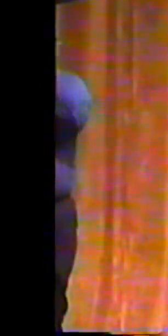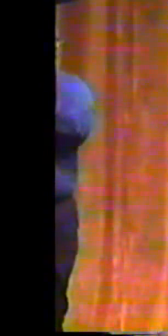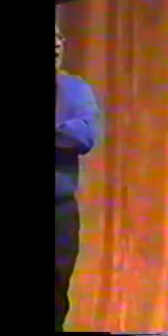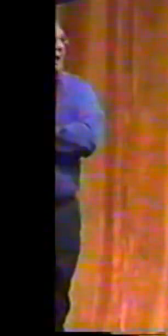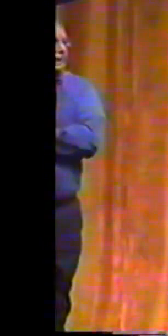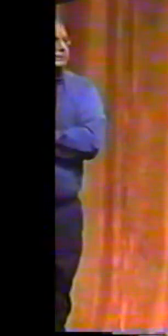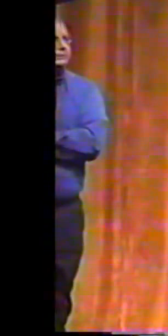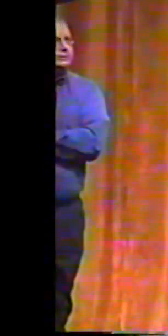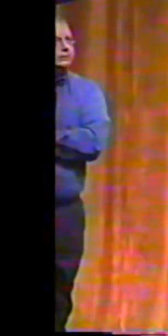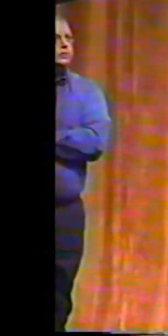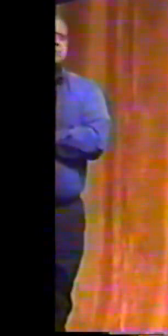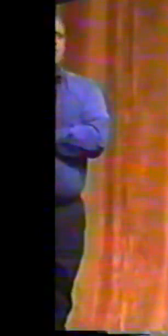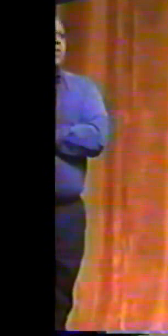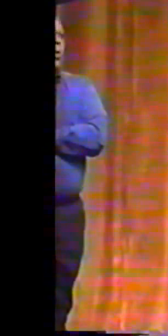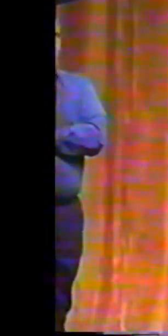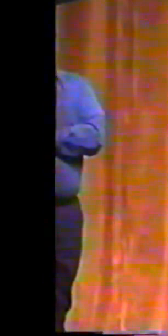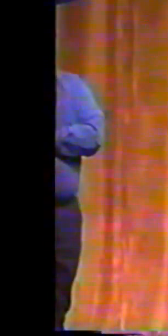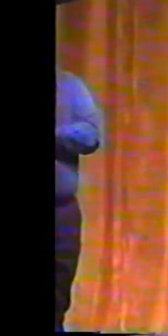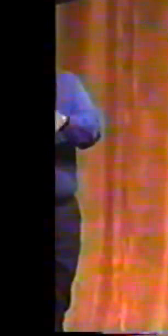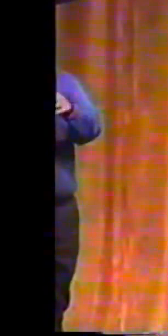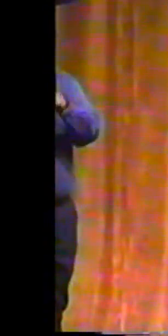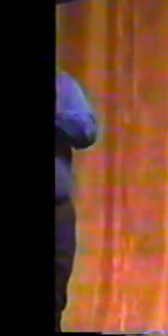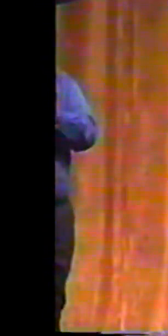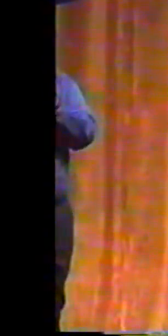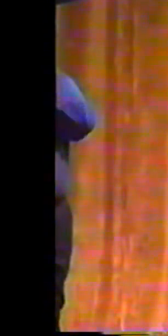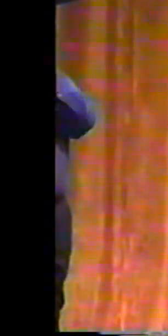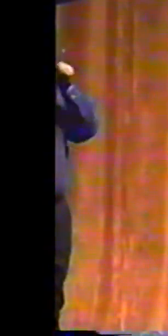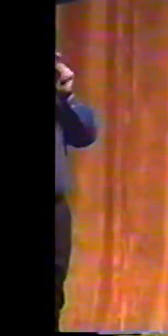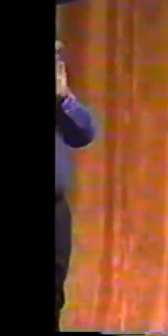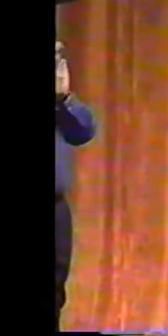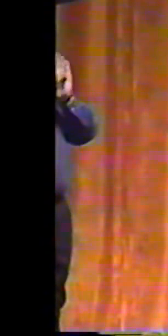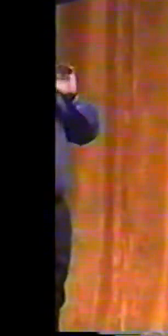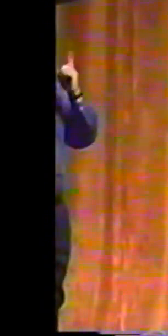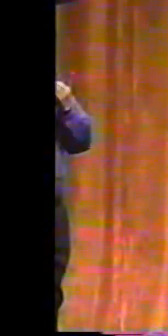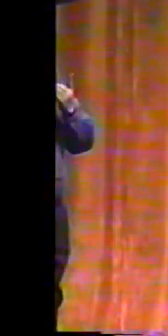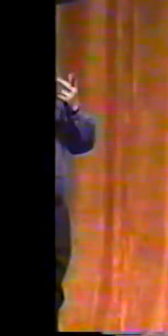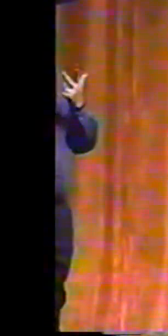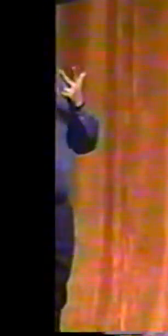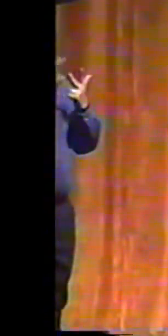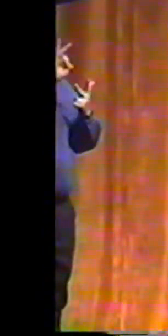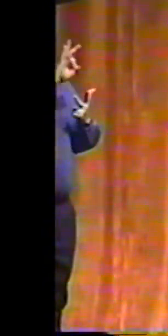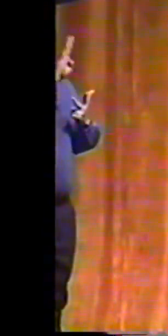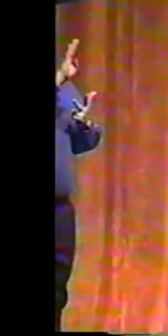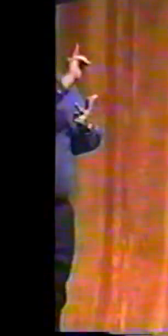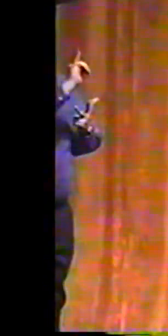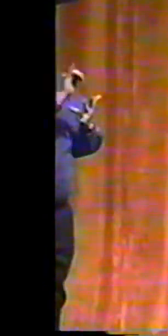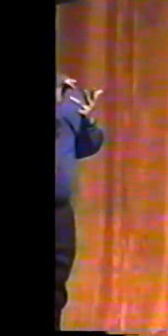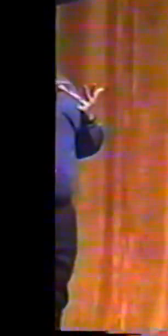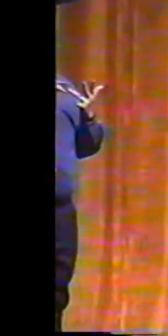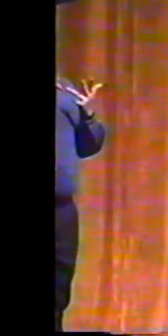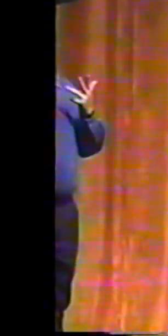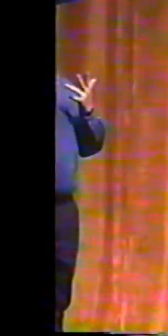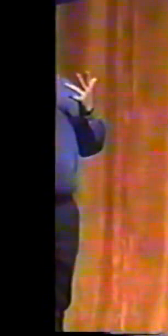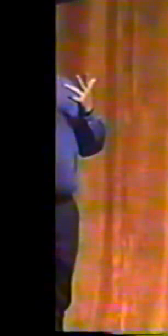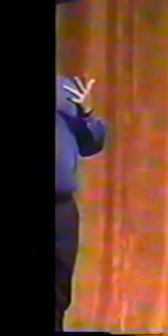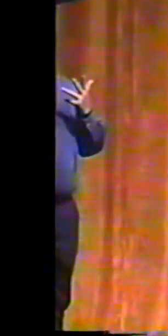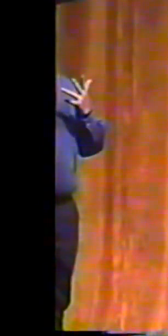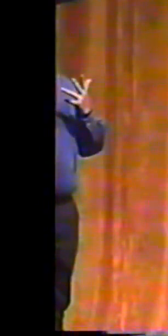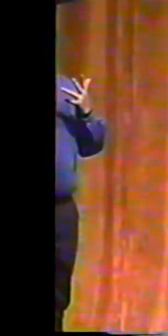the INS is not the only player here. You have the State Department, you have the FBI. The tracking of visas is